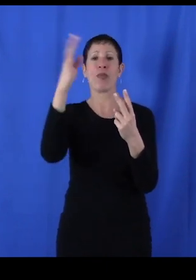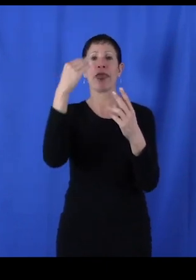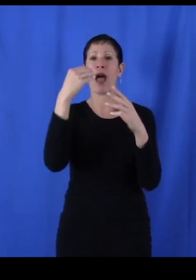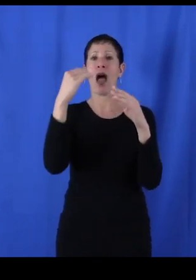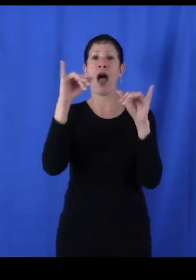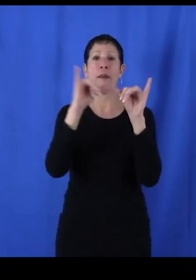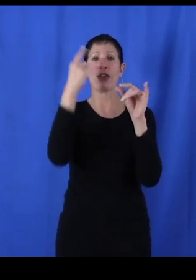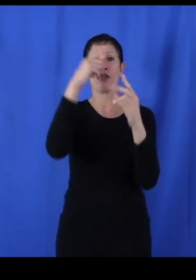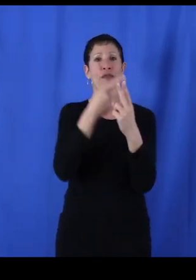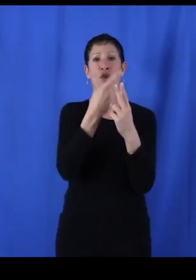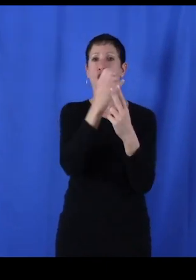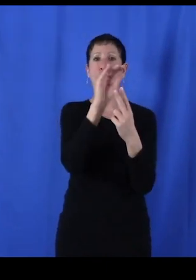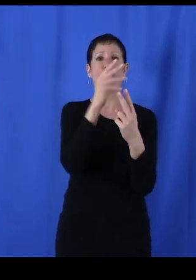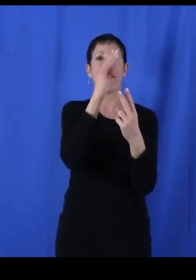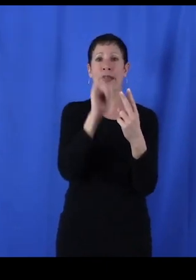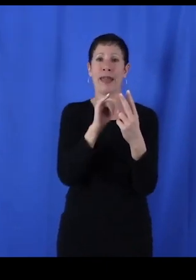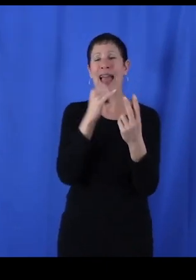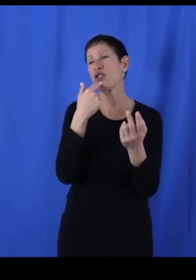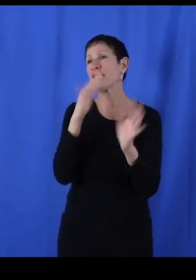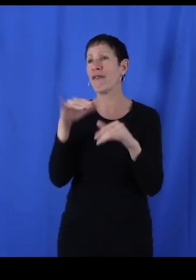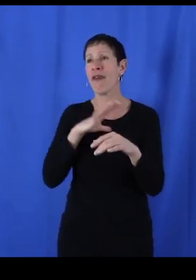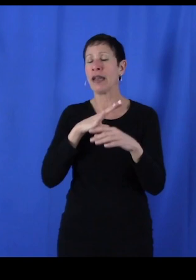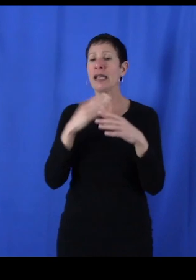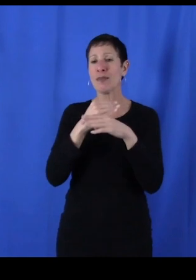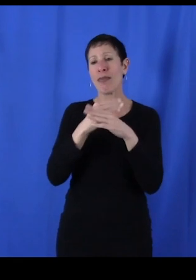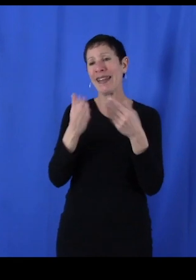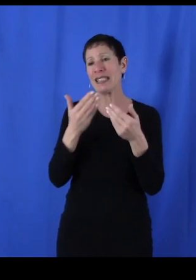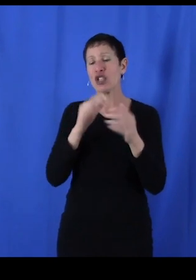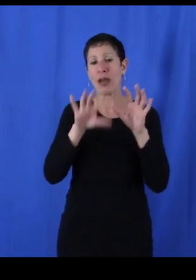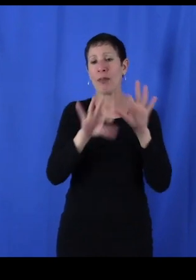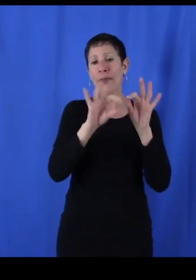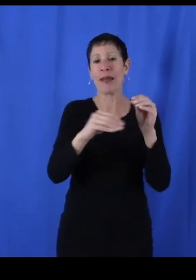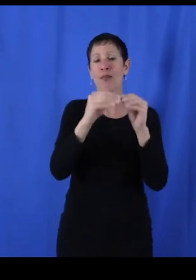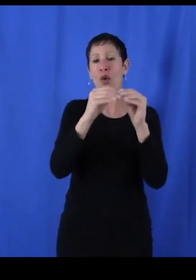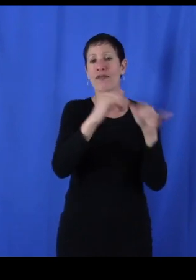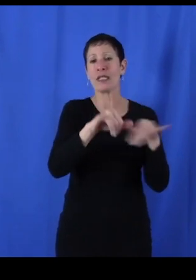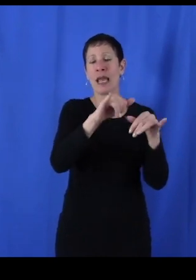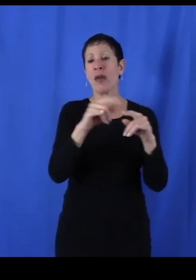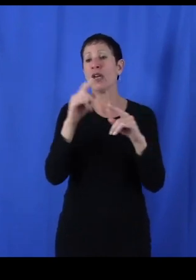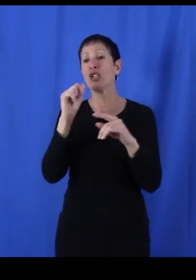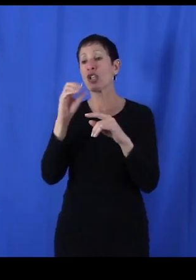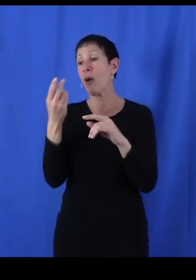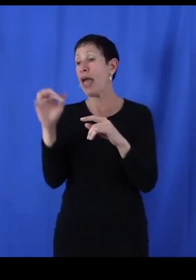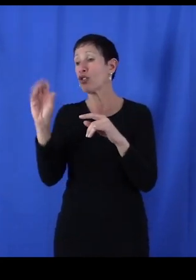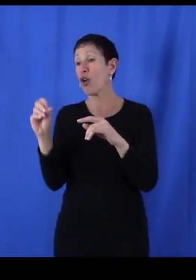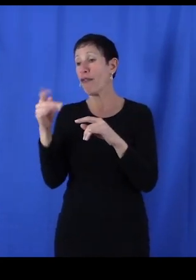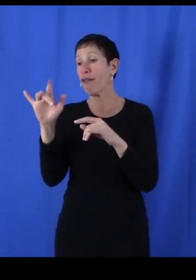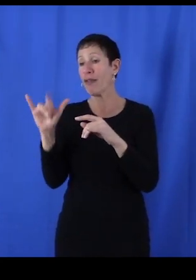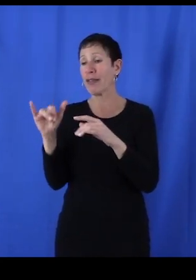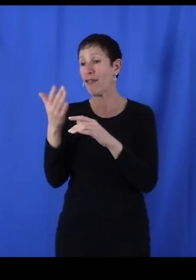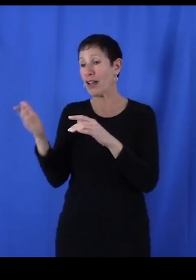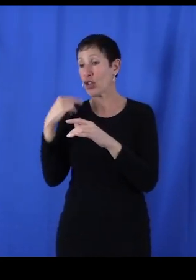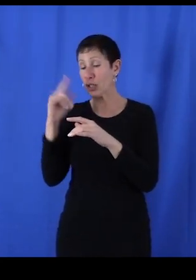just select more of the quote unquote same. Okay, so what would a heterophily factor look like that? There. Well, you could say it's one